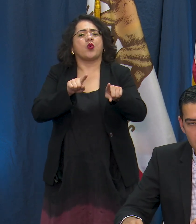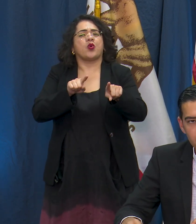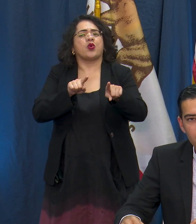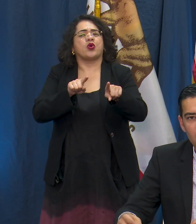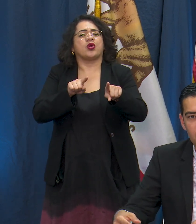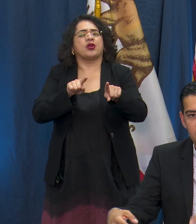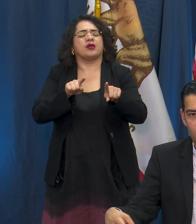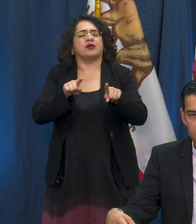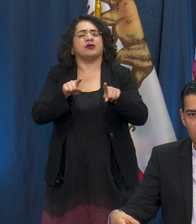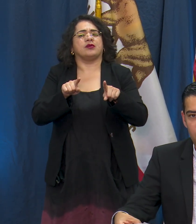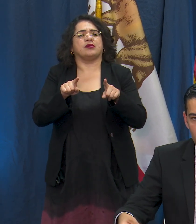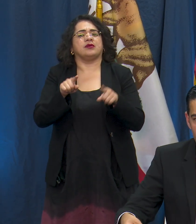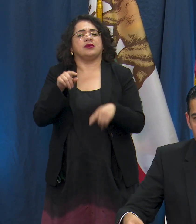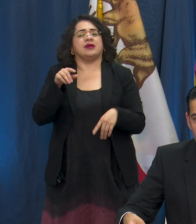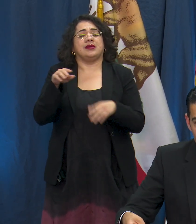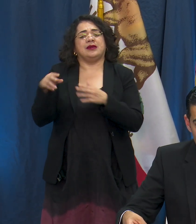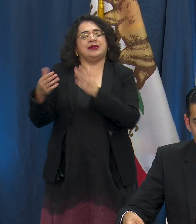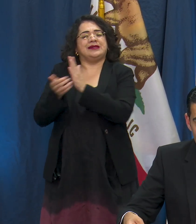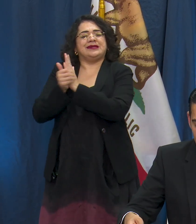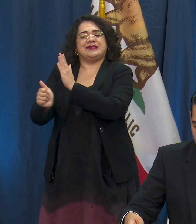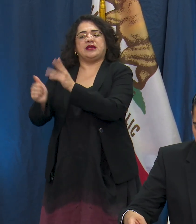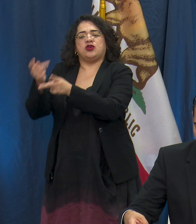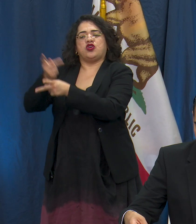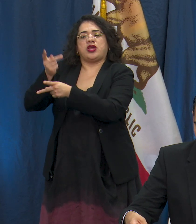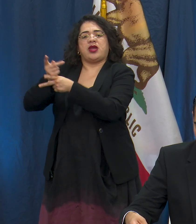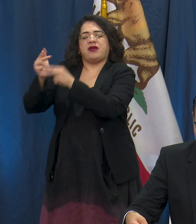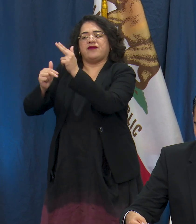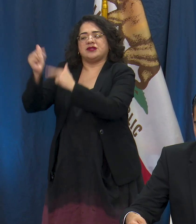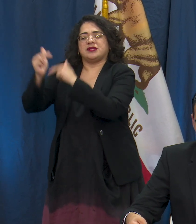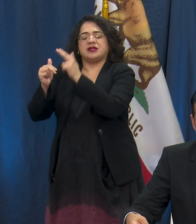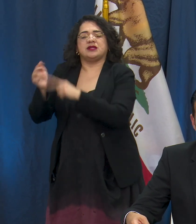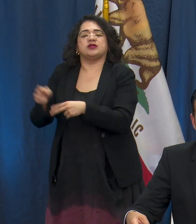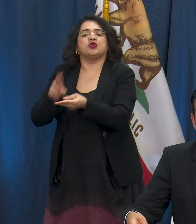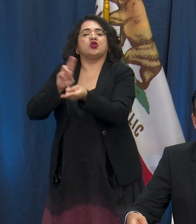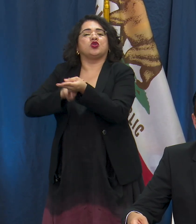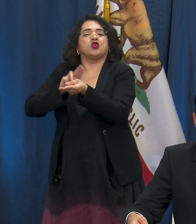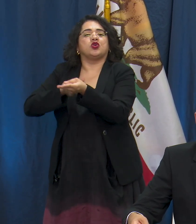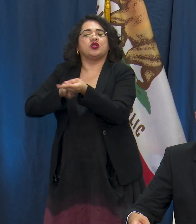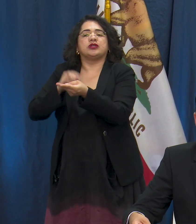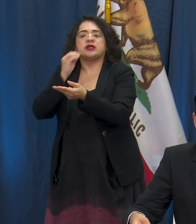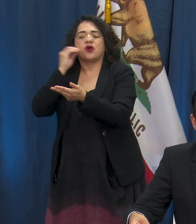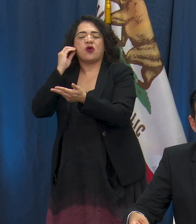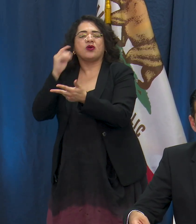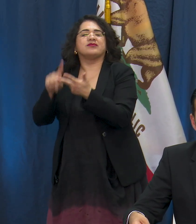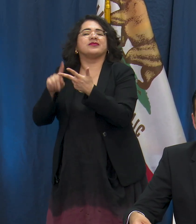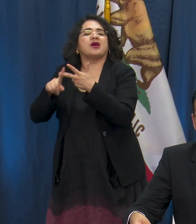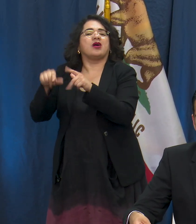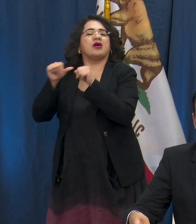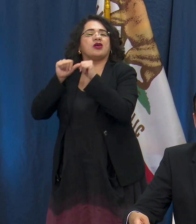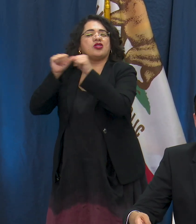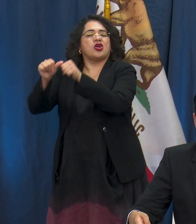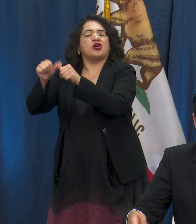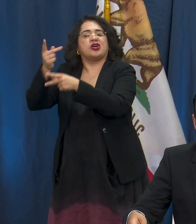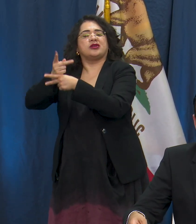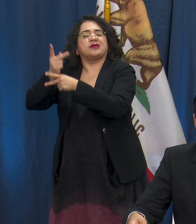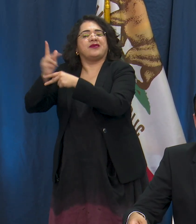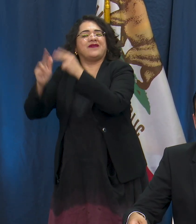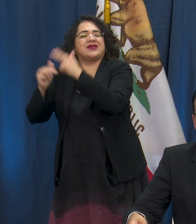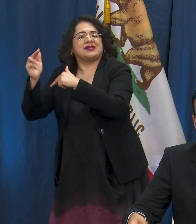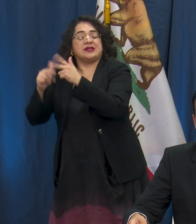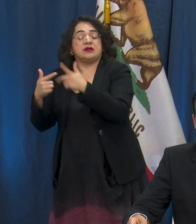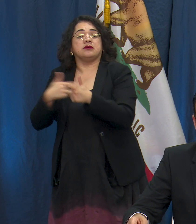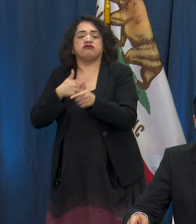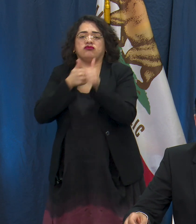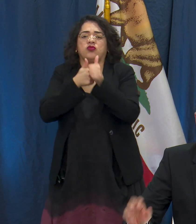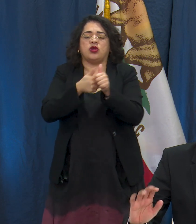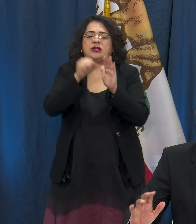at our skilled care facilities, at our nursing homes. And we have been careful to follow, of course, kind of the state